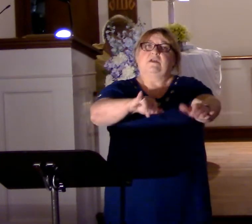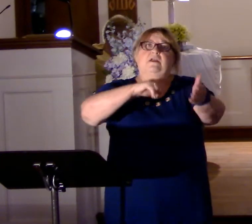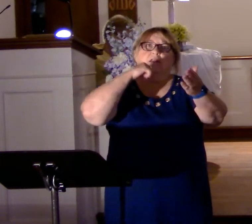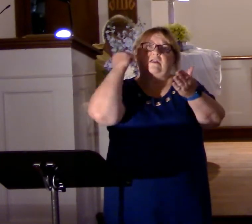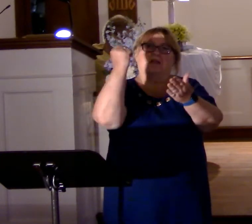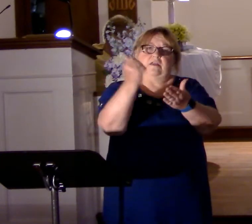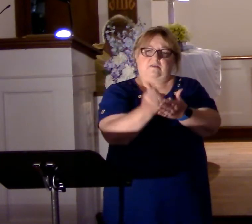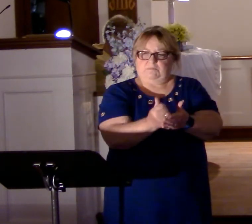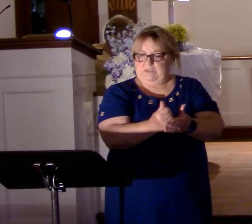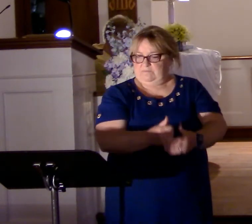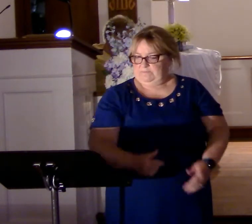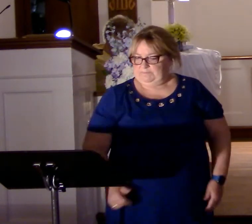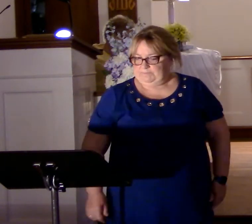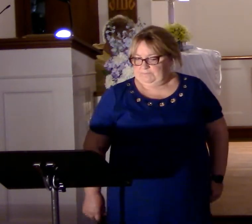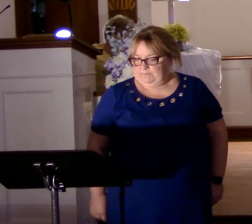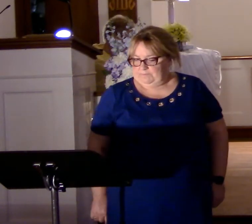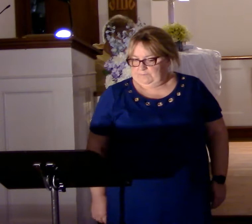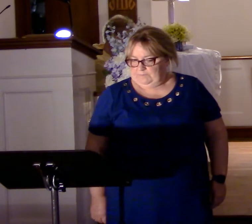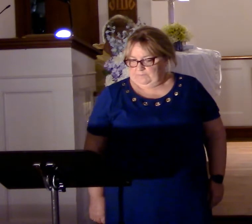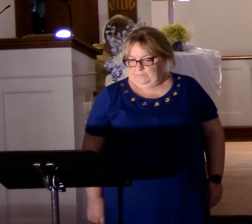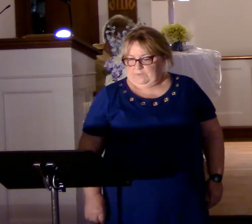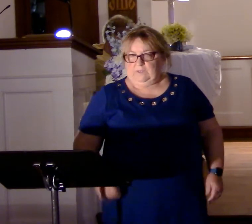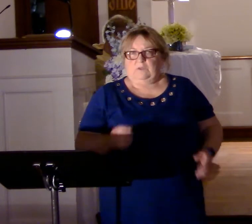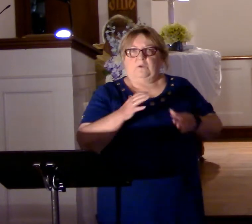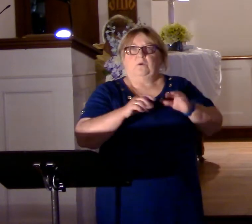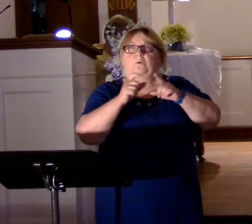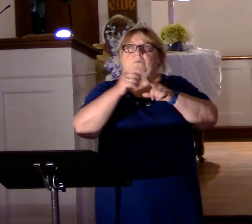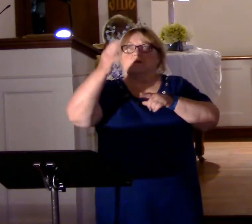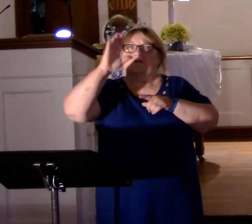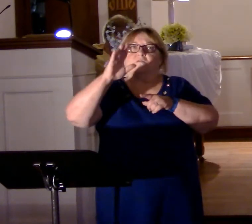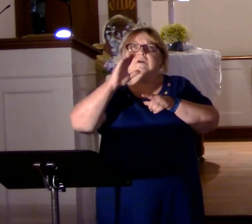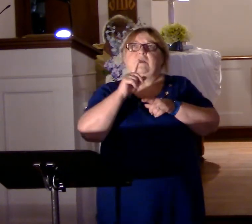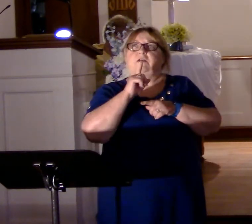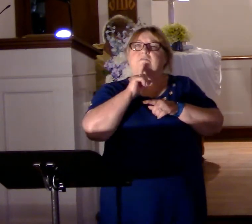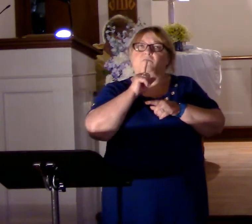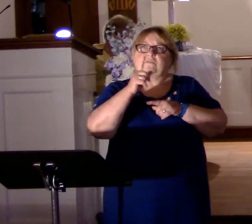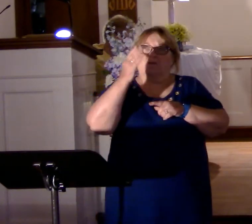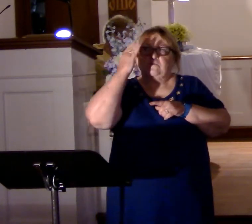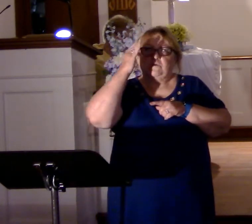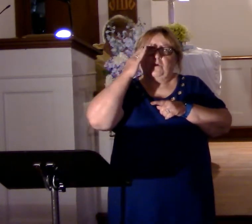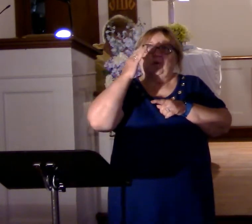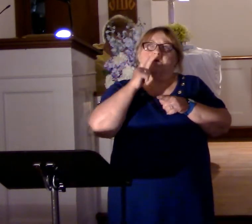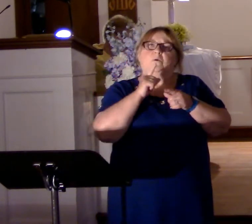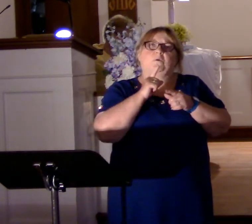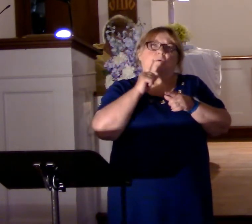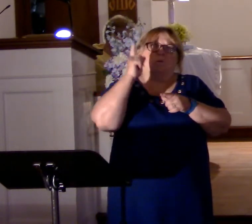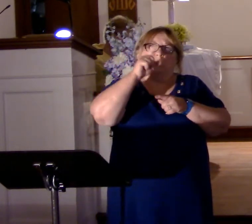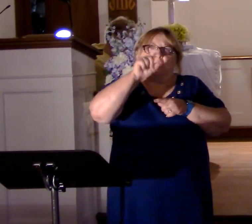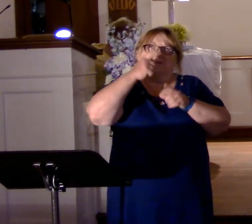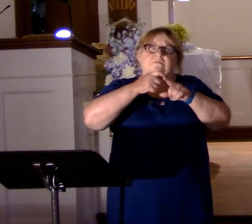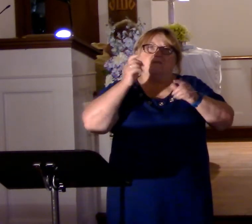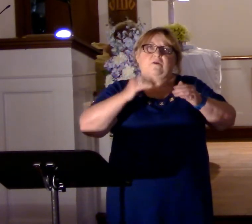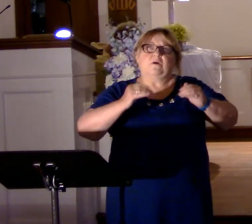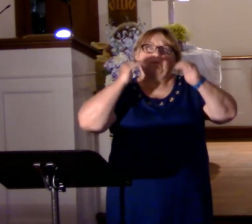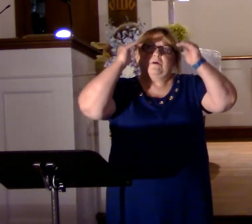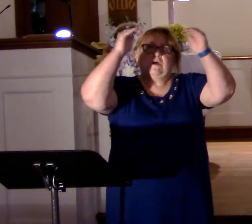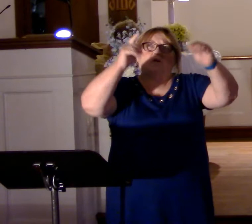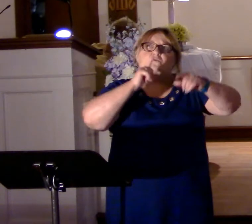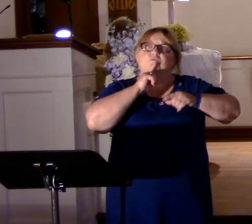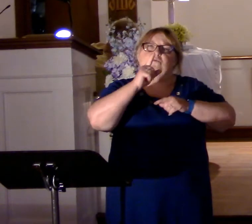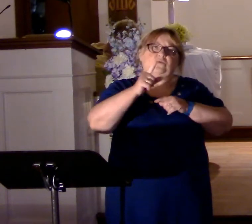forever. Amen. O Word of God incarnate, O Wisdom from on high, O